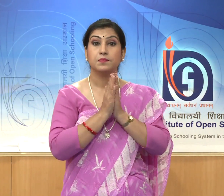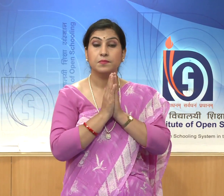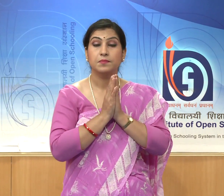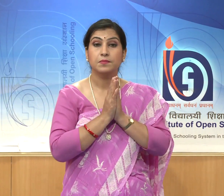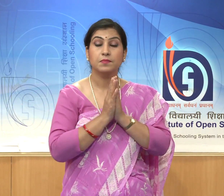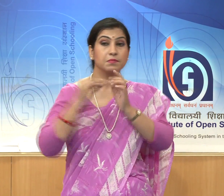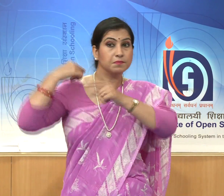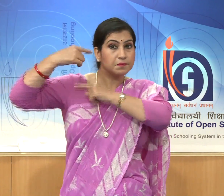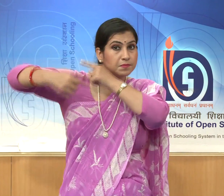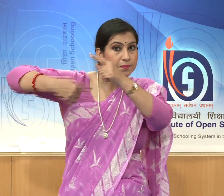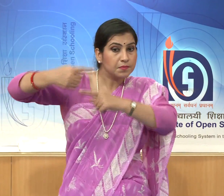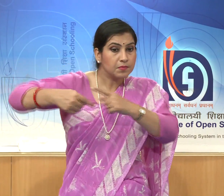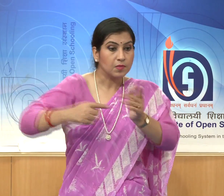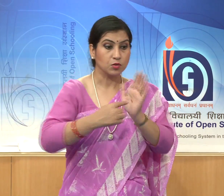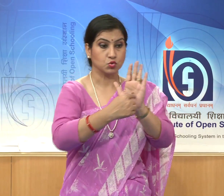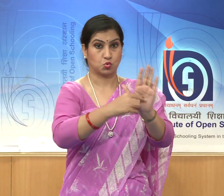religious traditions.